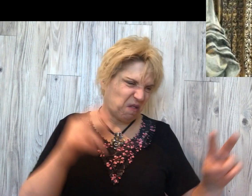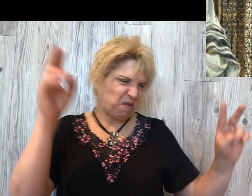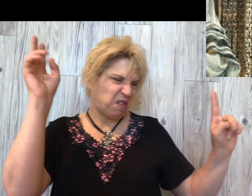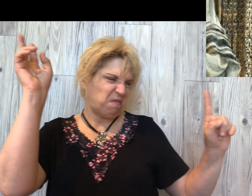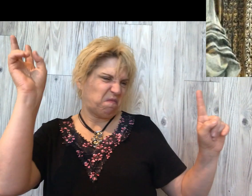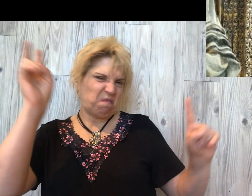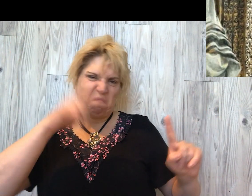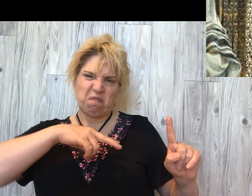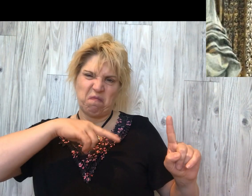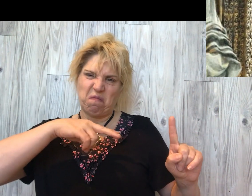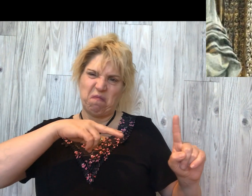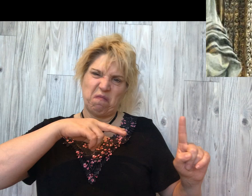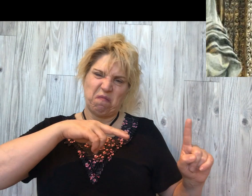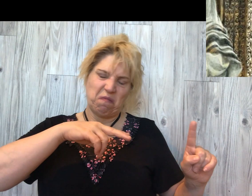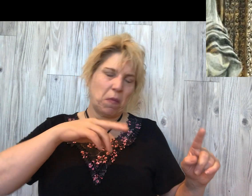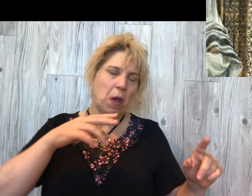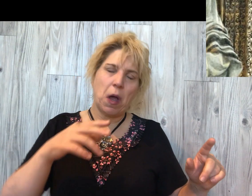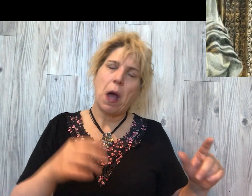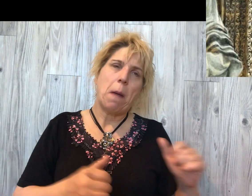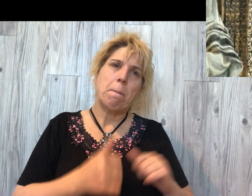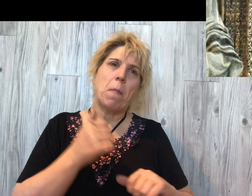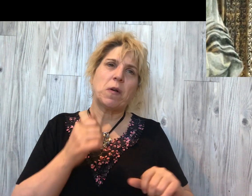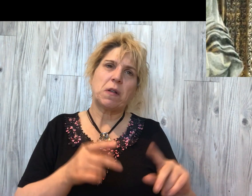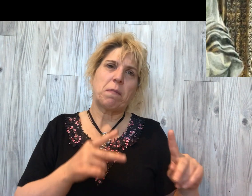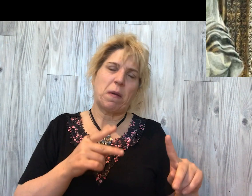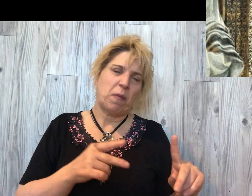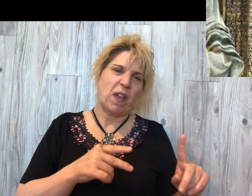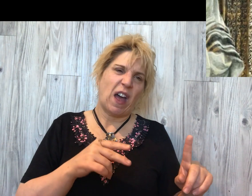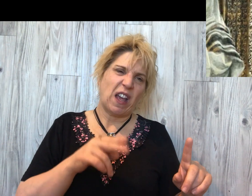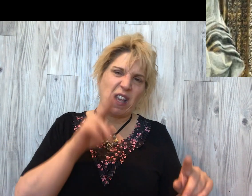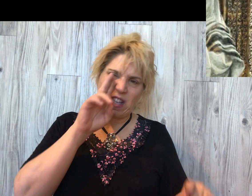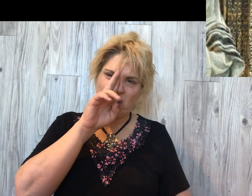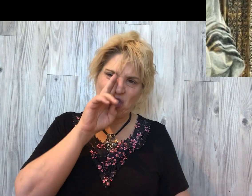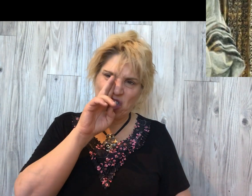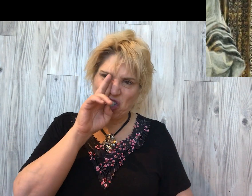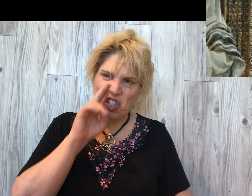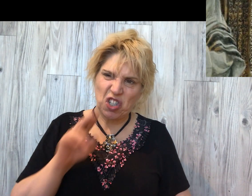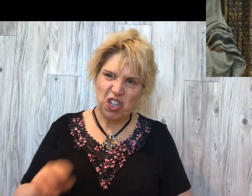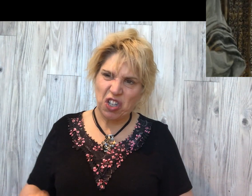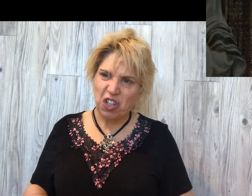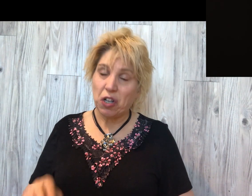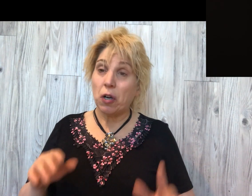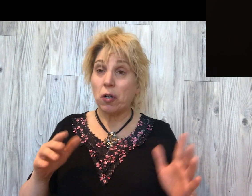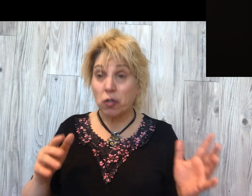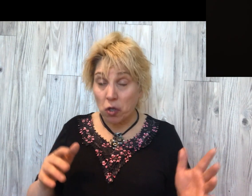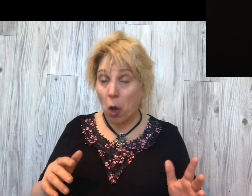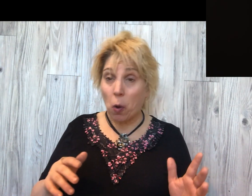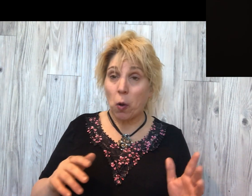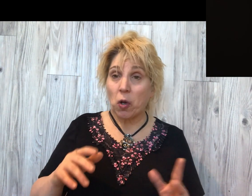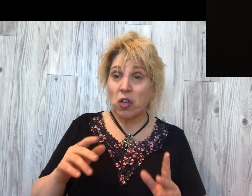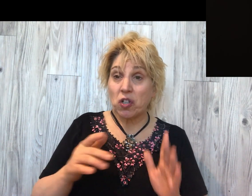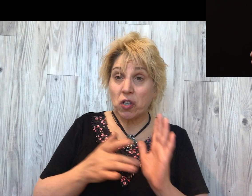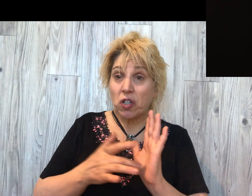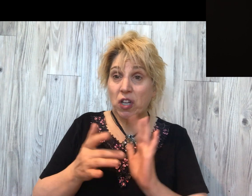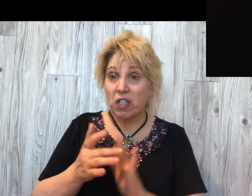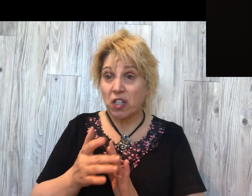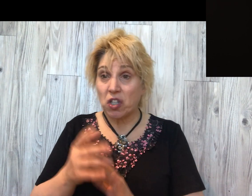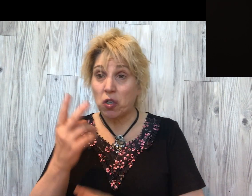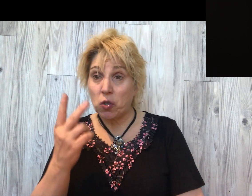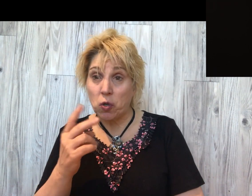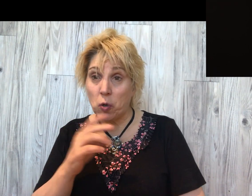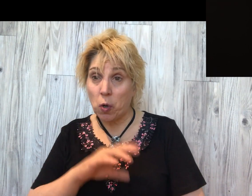looked down on by most of his neighbors and most of the people that he had cheated. So when Jesus crafts this story with these